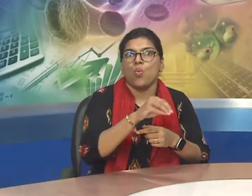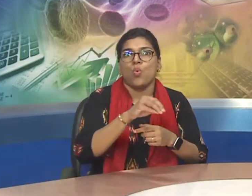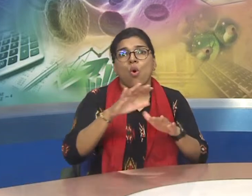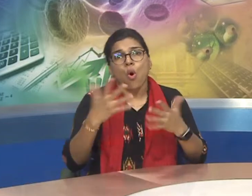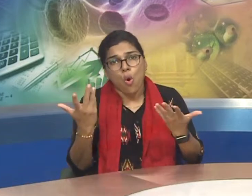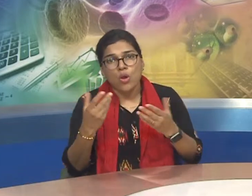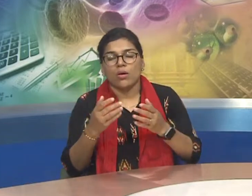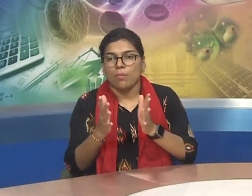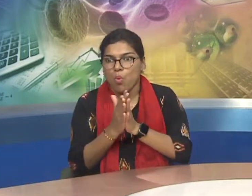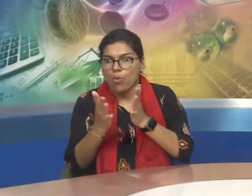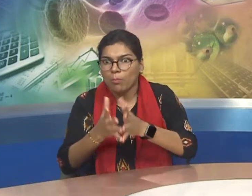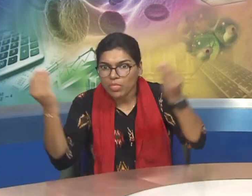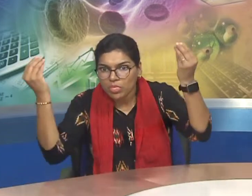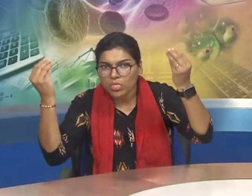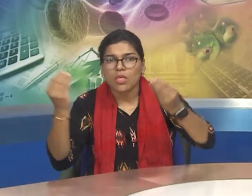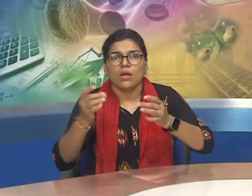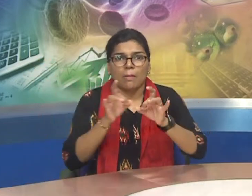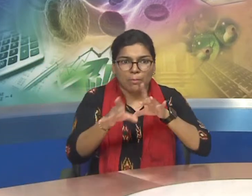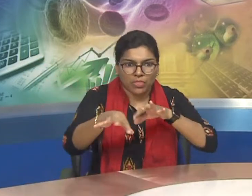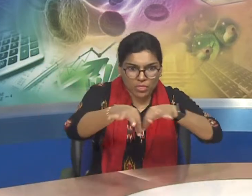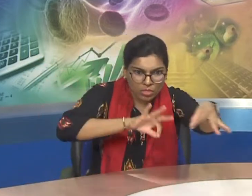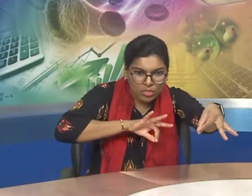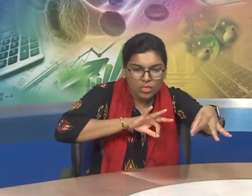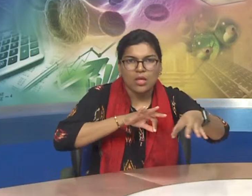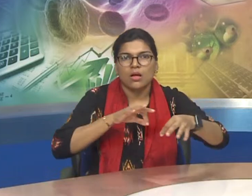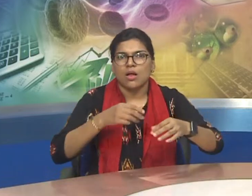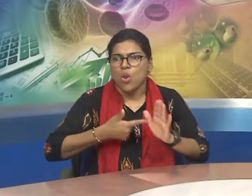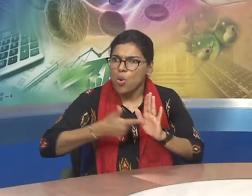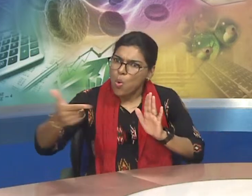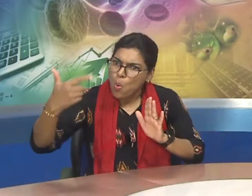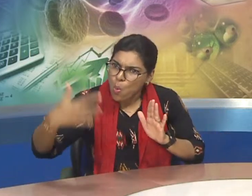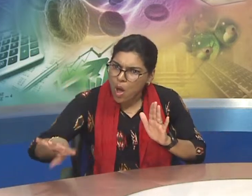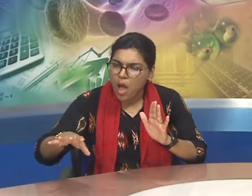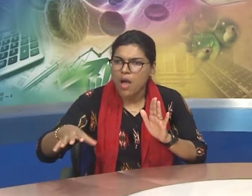and so on, for the purpose of library administration.